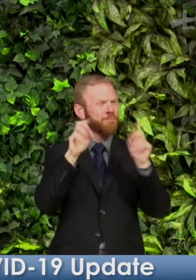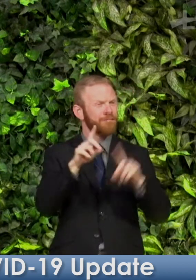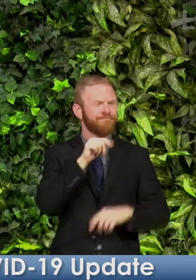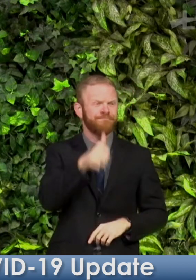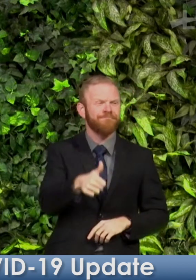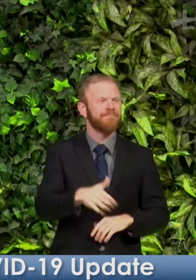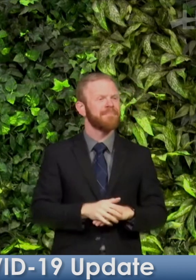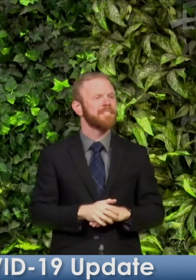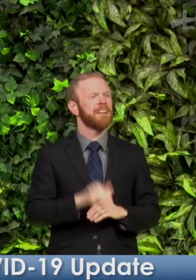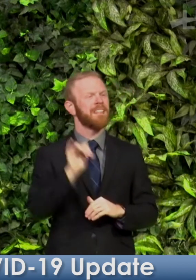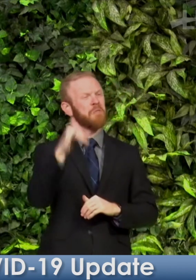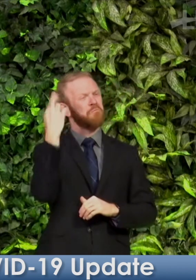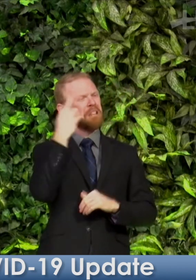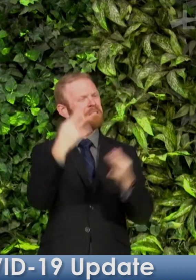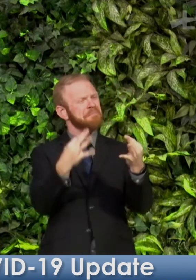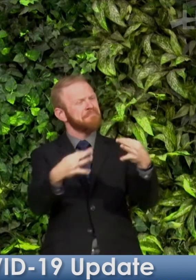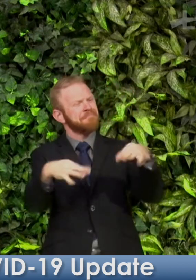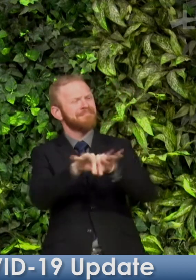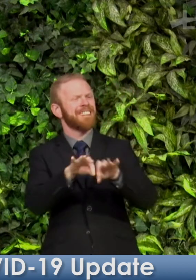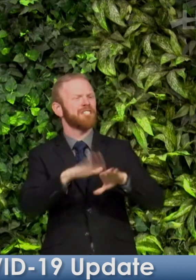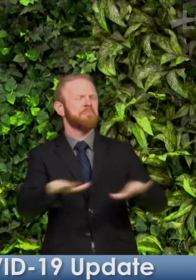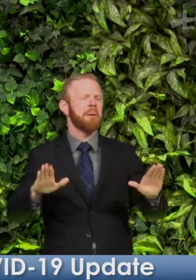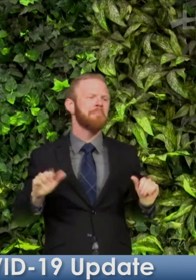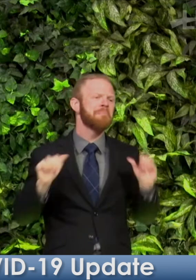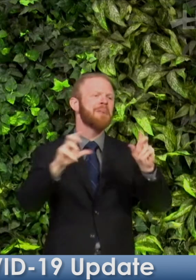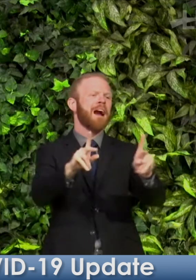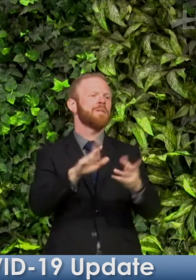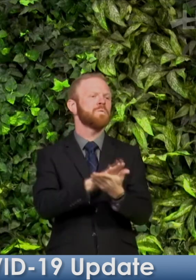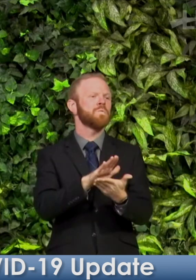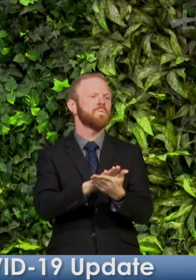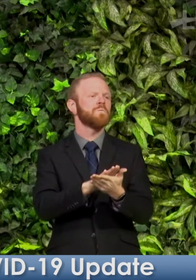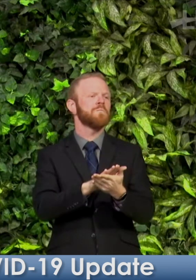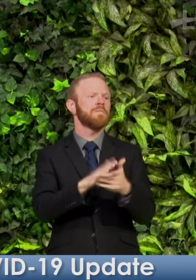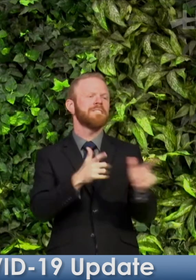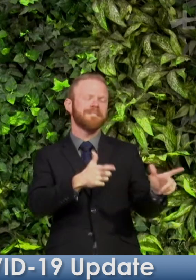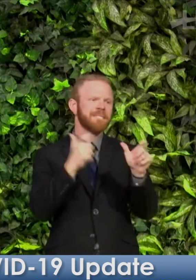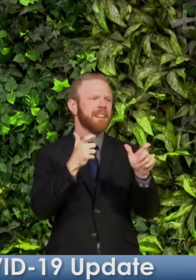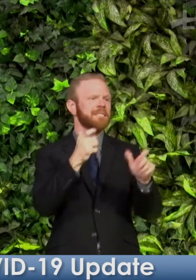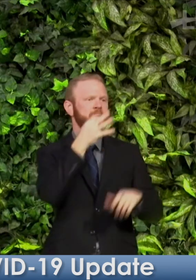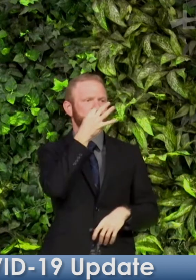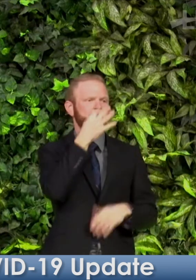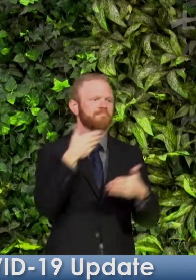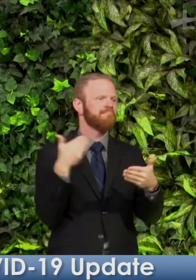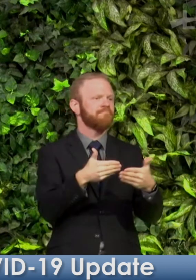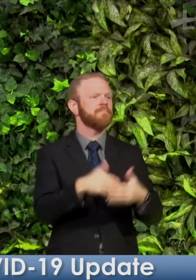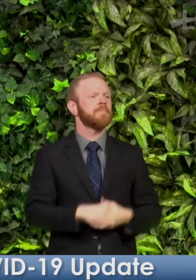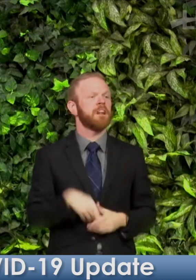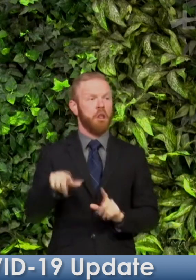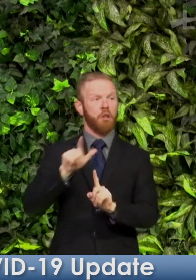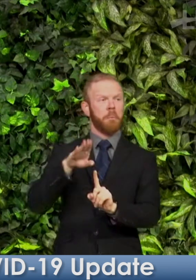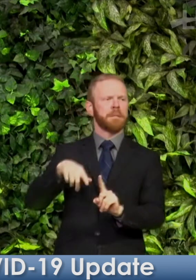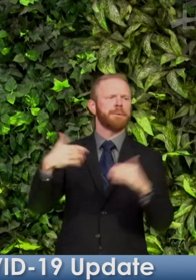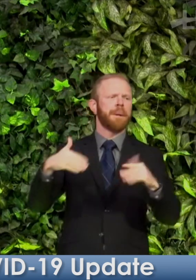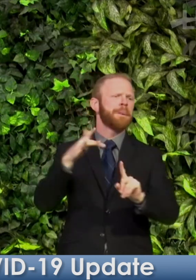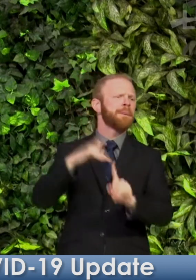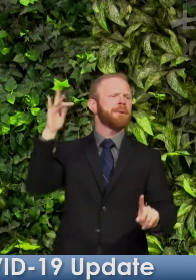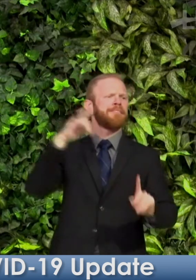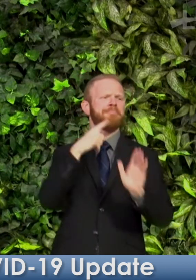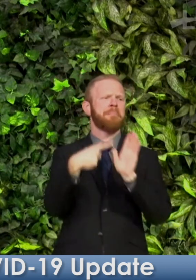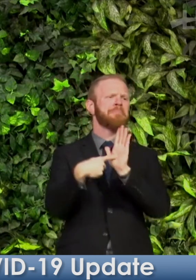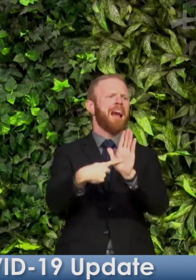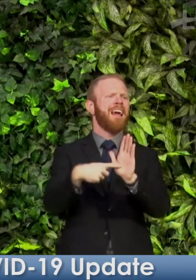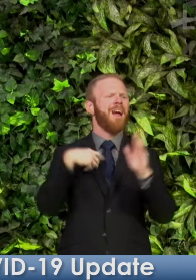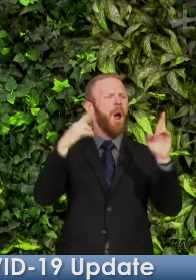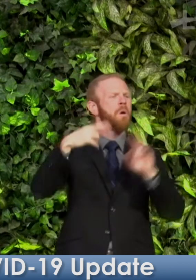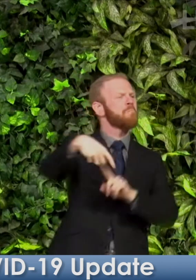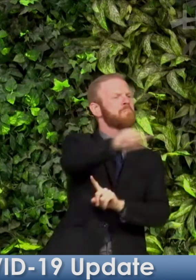quickly as we can. Long Beach is a model, and we hope to see that replicated throughout this county and